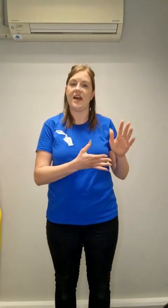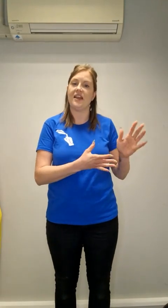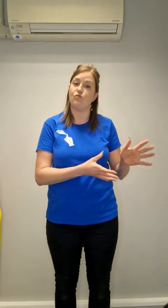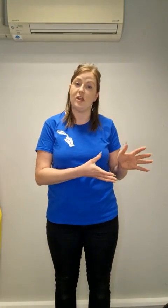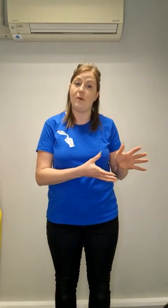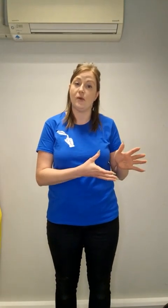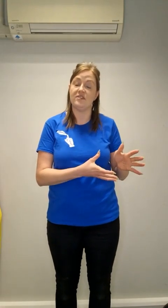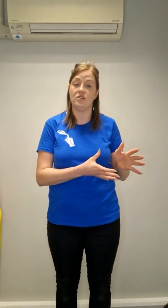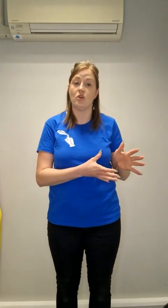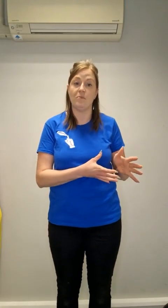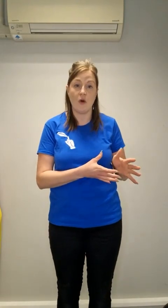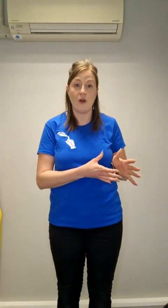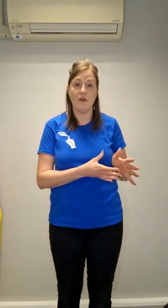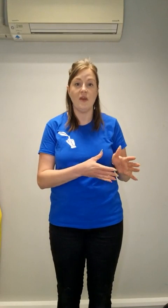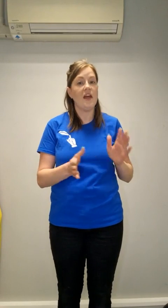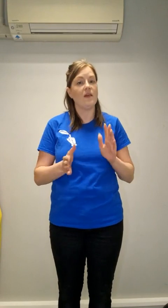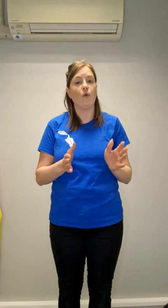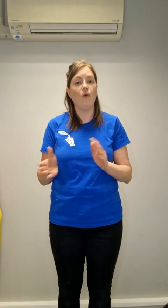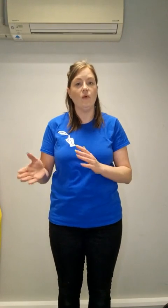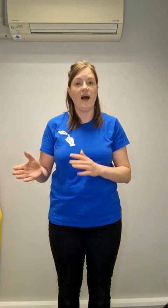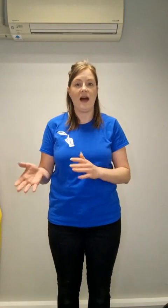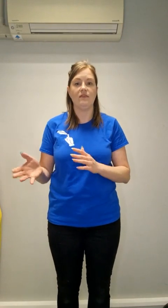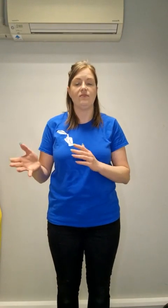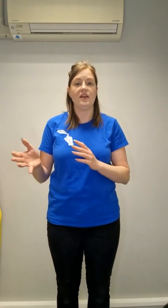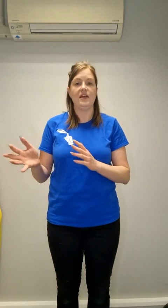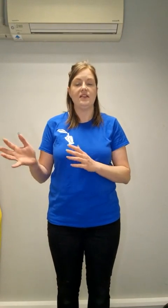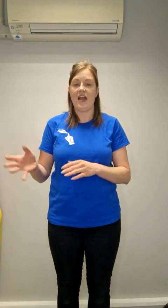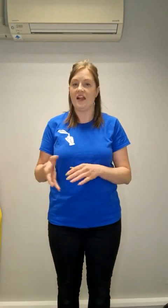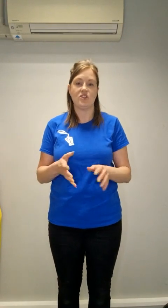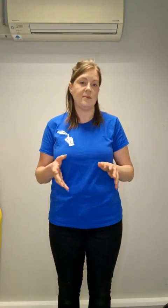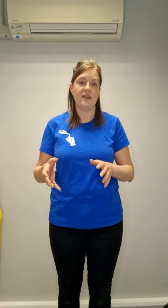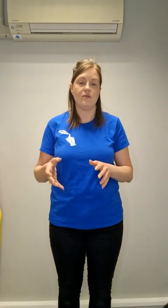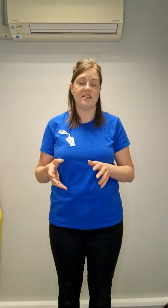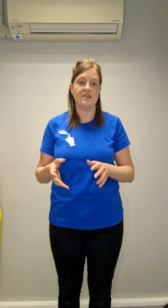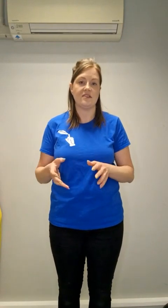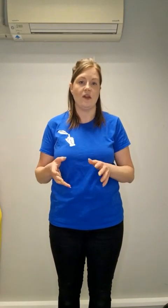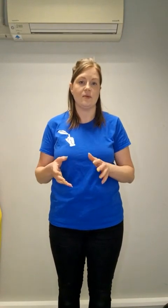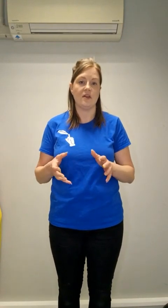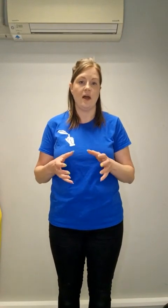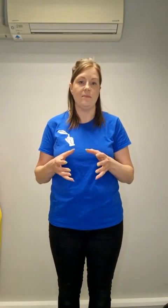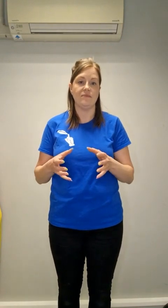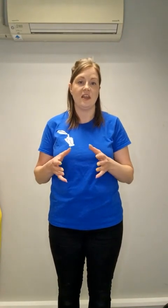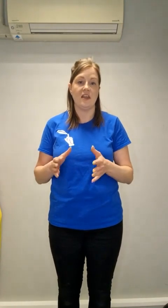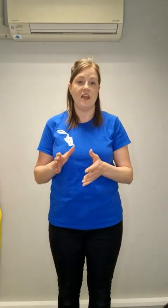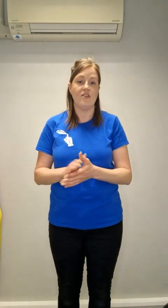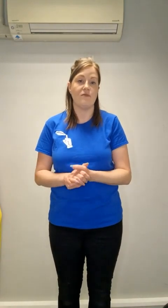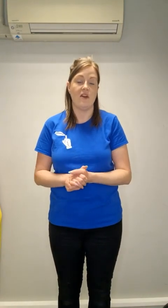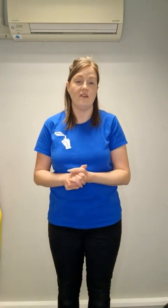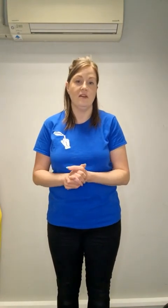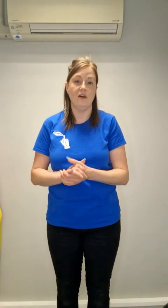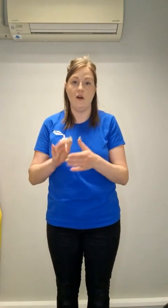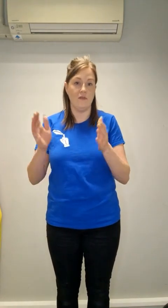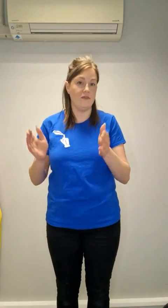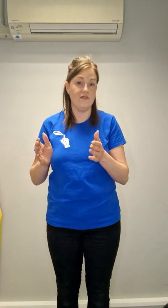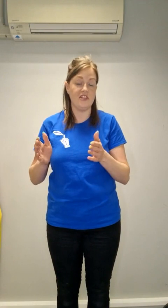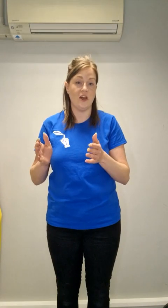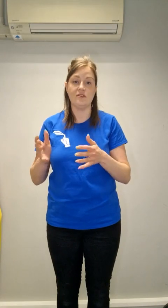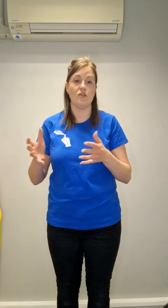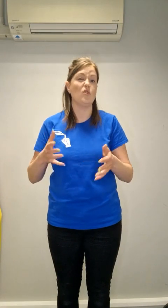get reposted tomorrow, they will all have the hand shapes and the rest of the skills in the front of the video so that you can